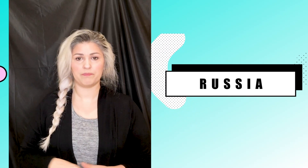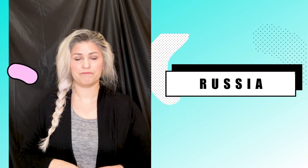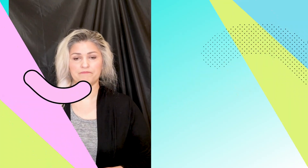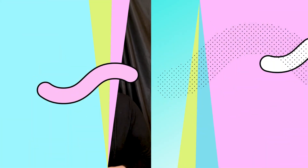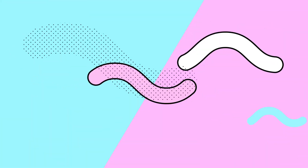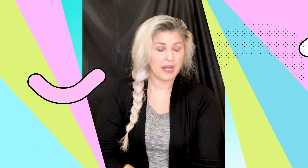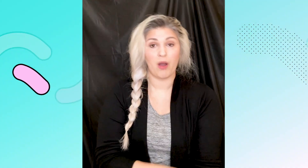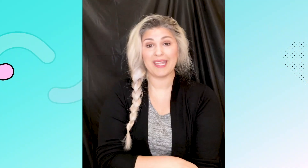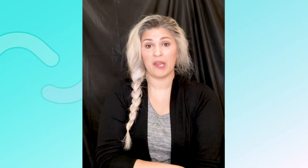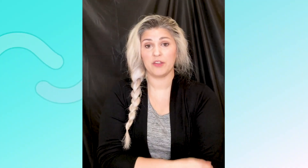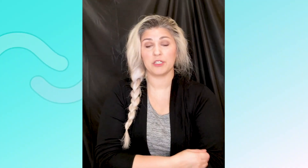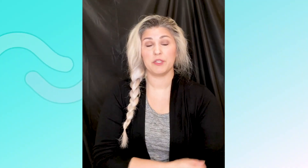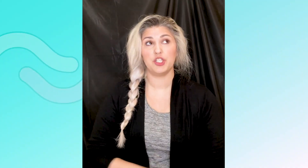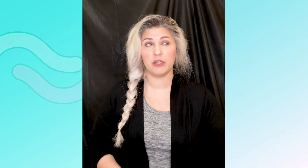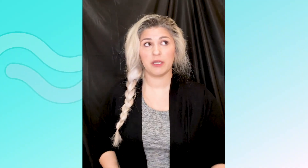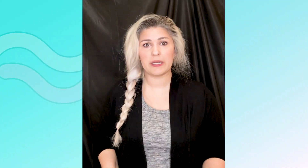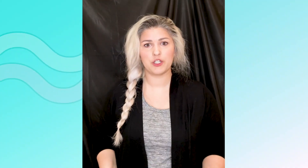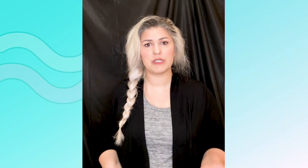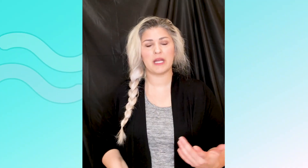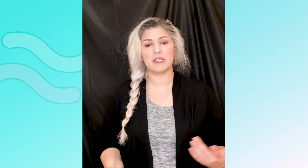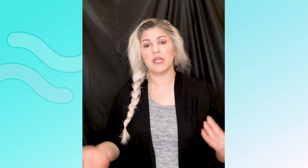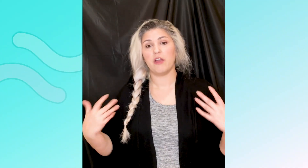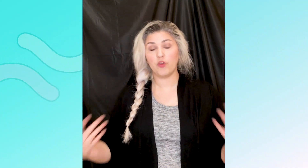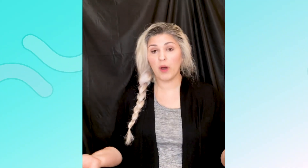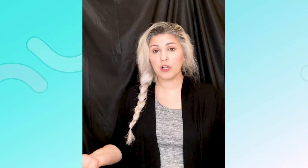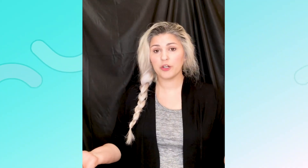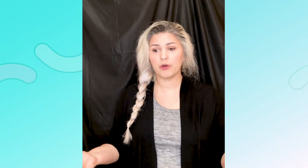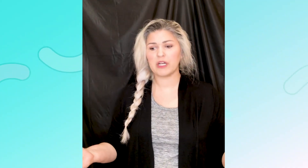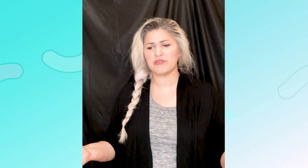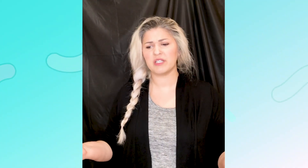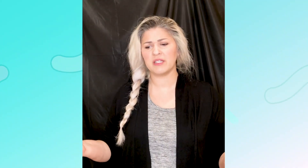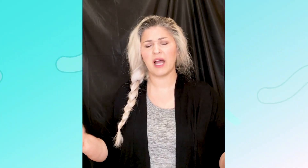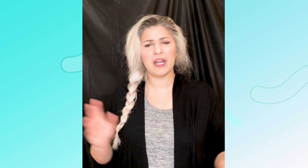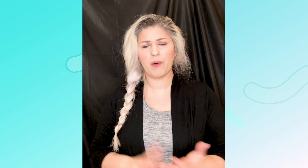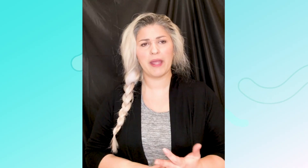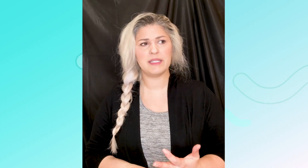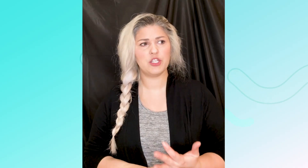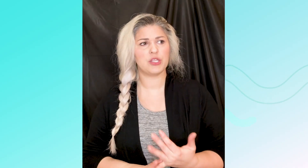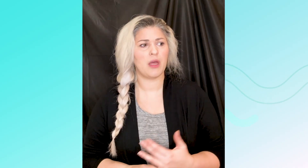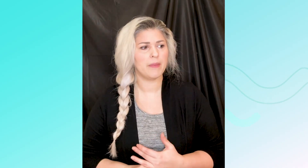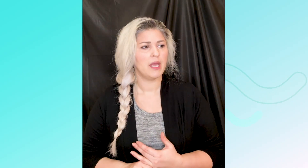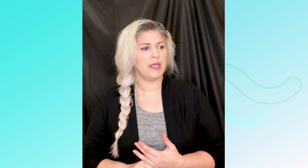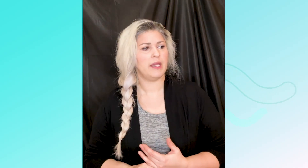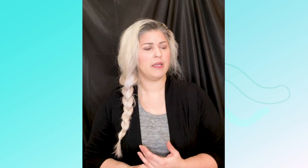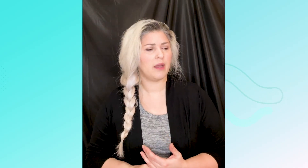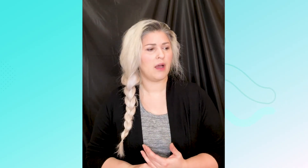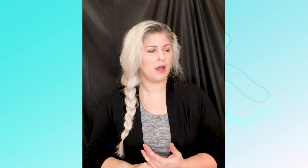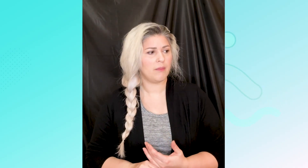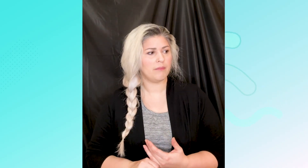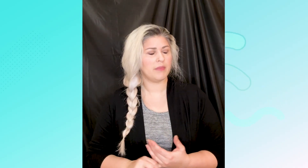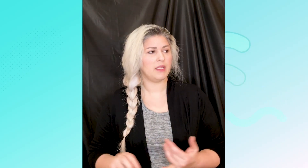Russia. Now, again, there's a bajillion country signs. If you want to learn more country signs, I know I teach them